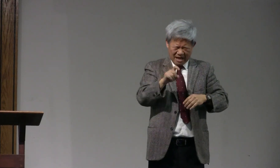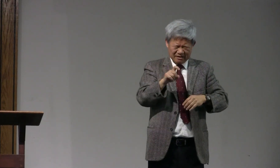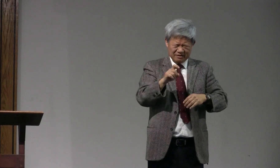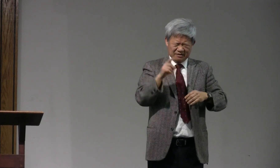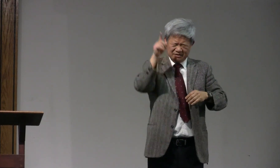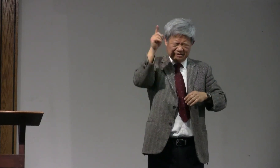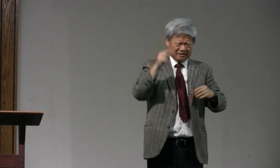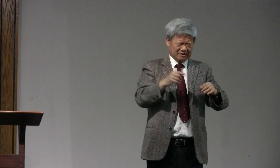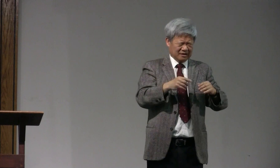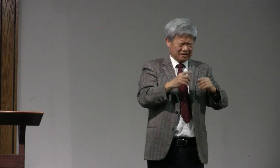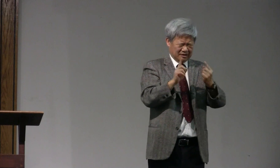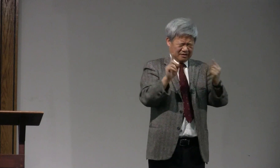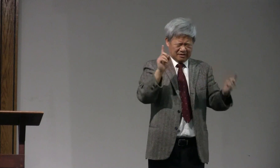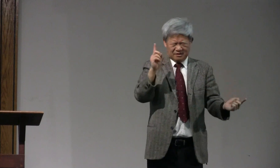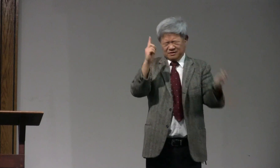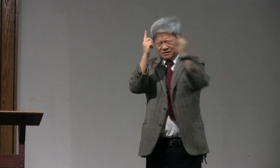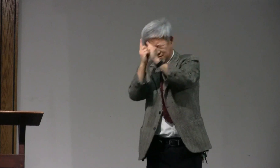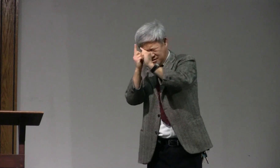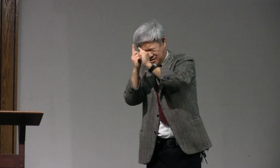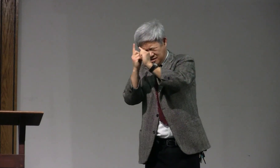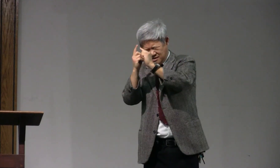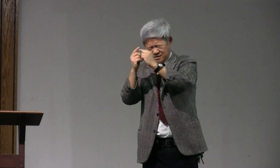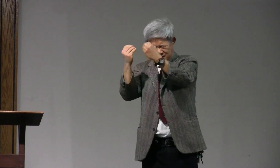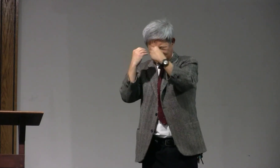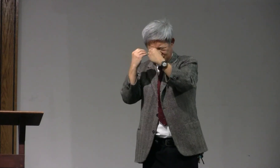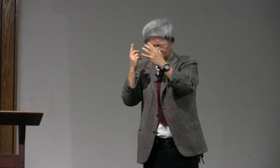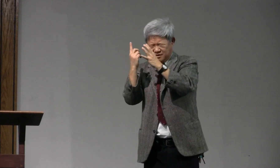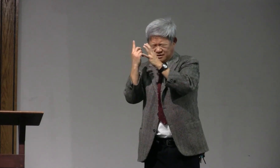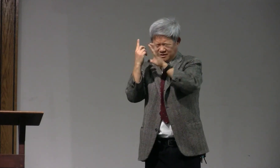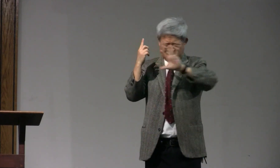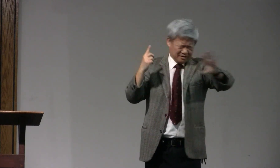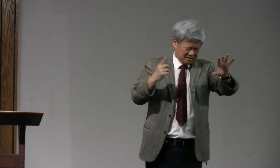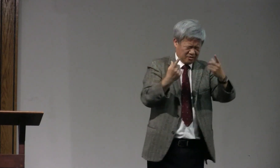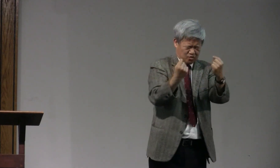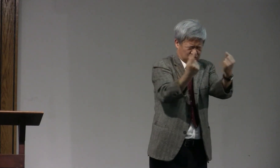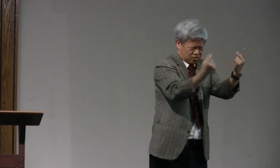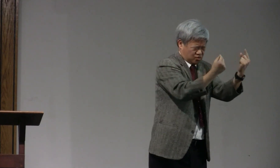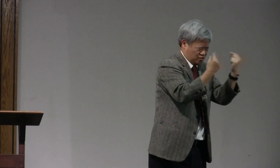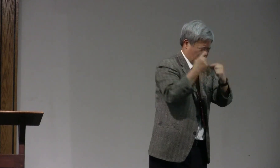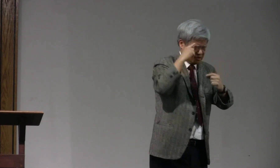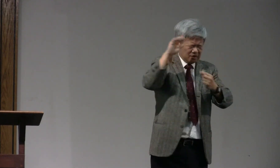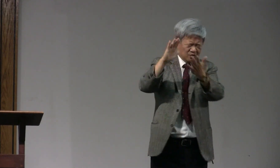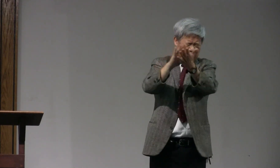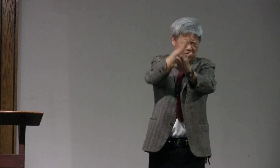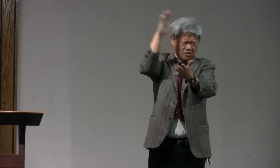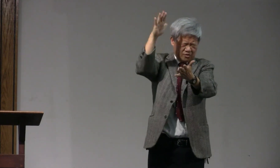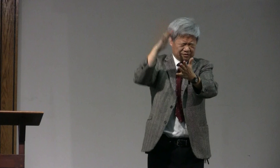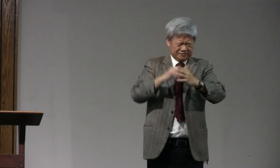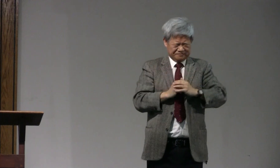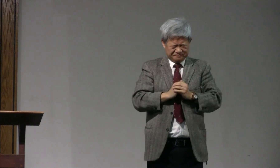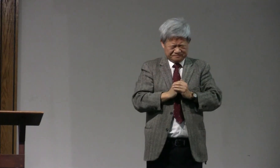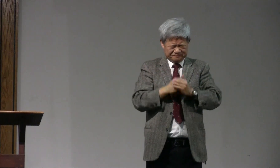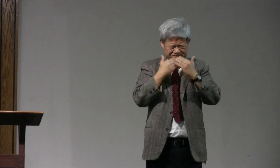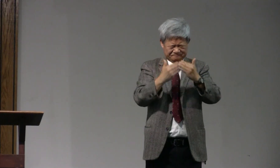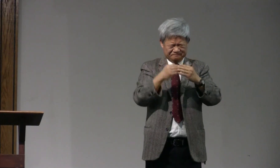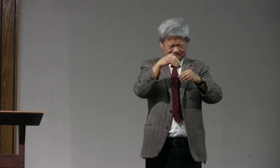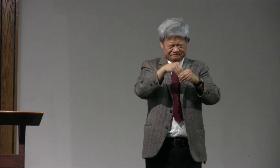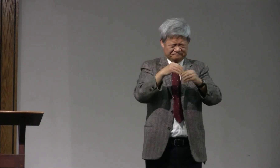Yet we go astray into the world. We need to come back, and then we can go into the